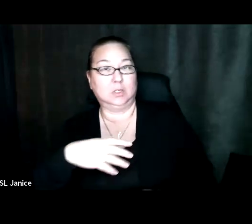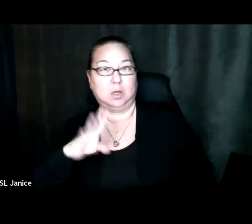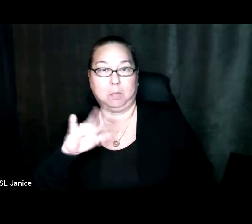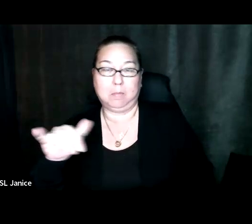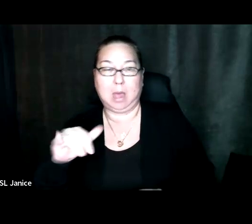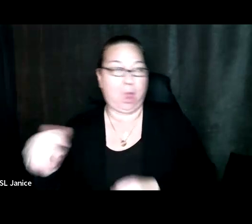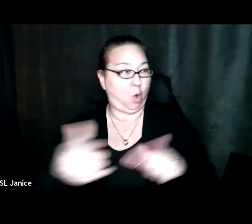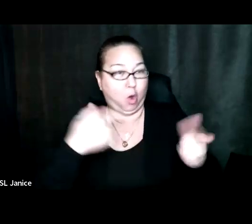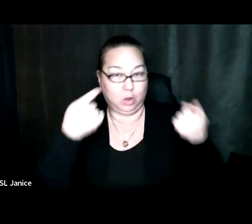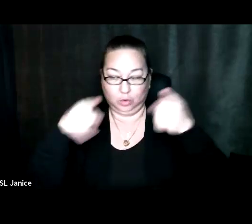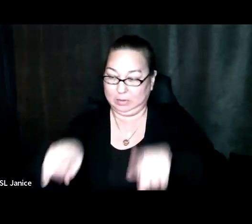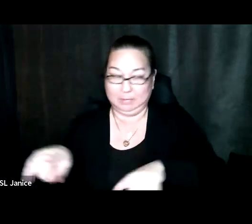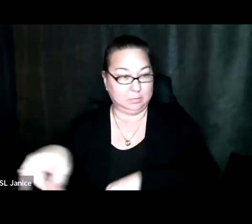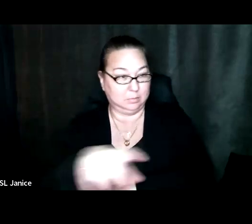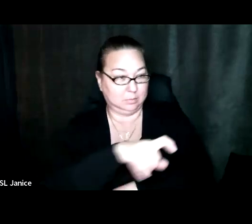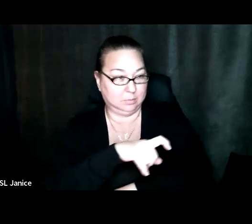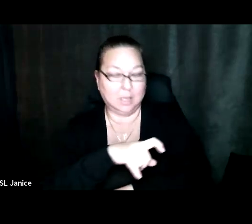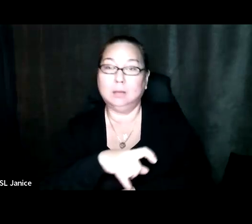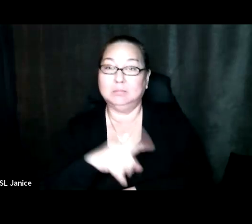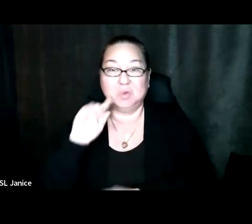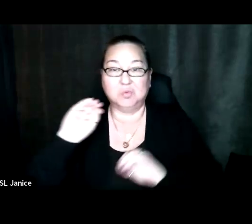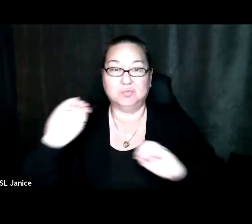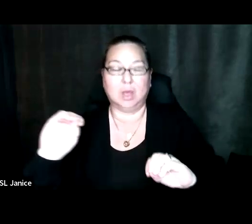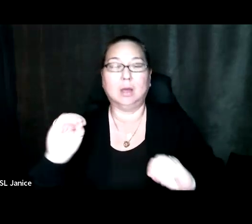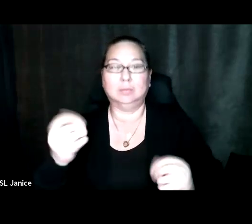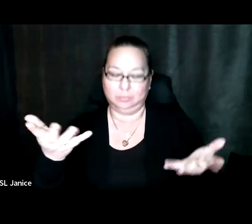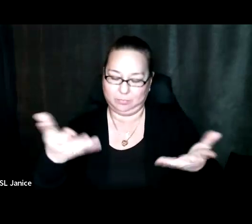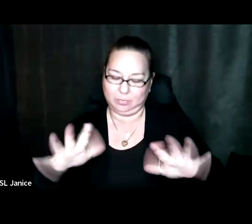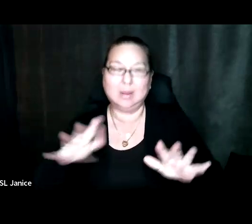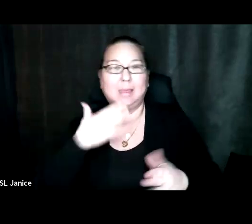unanimous consent? Hearing none, this meeting is adjourned.